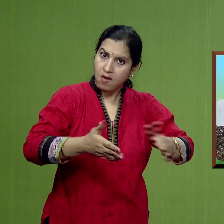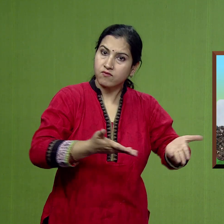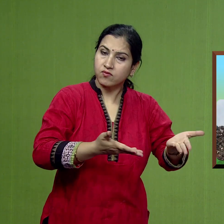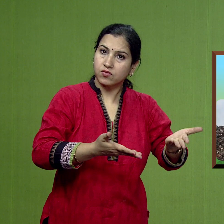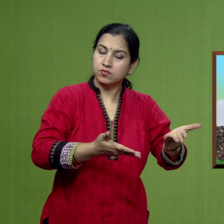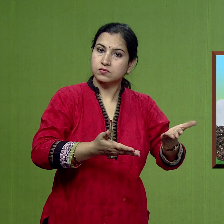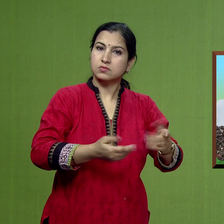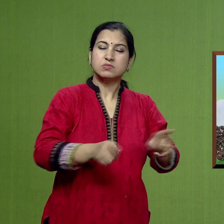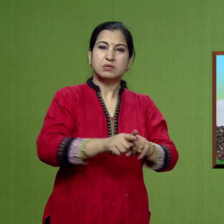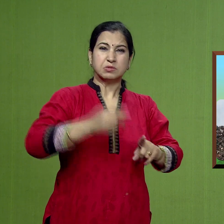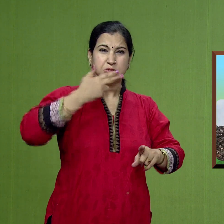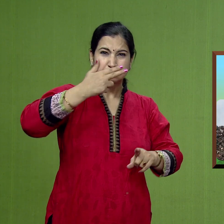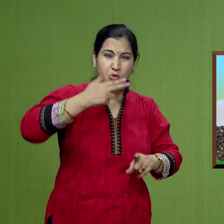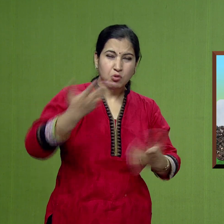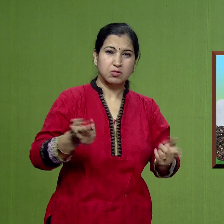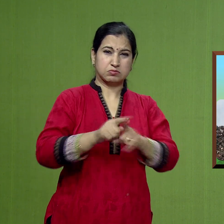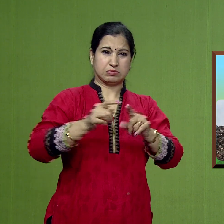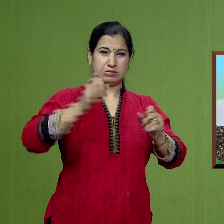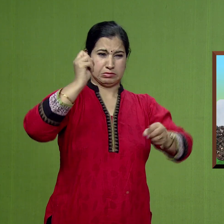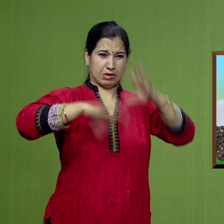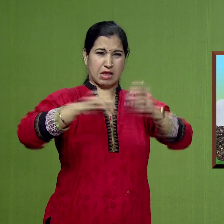Smoke and dust in air is increasing every day.